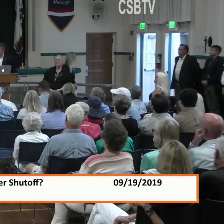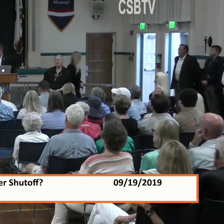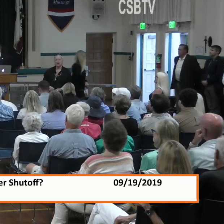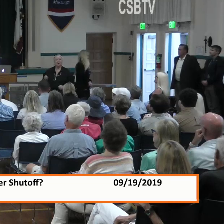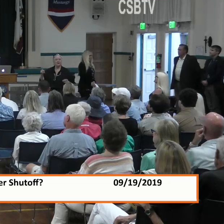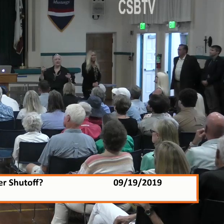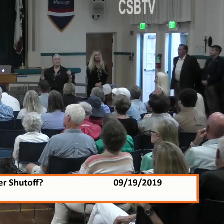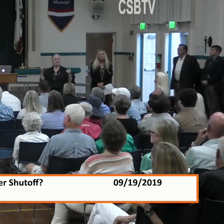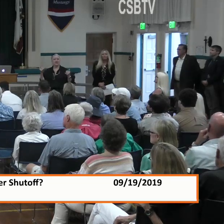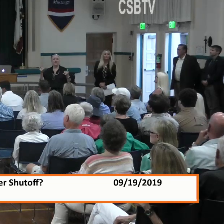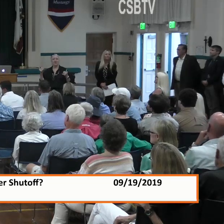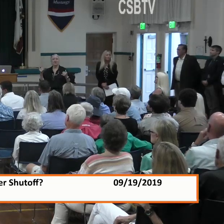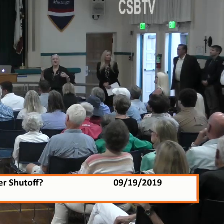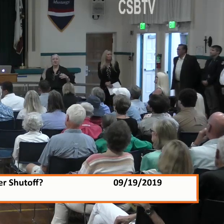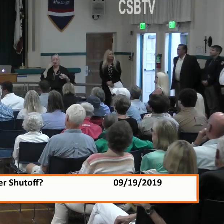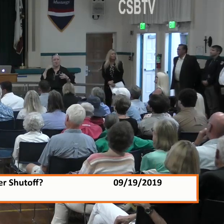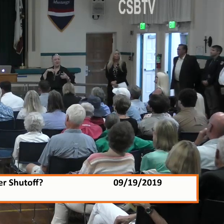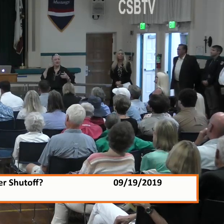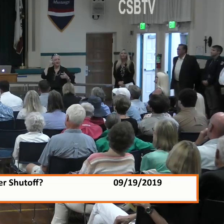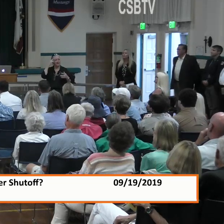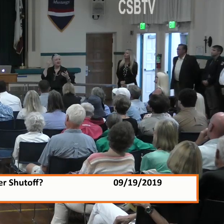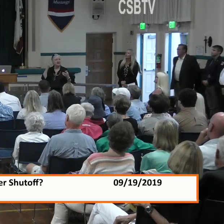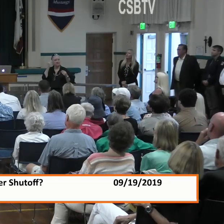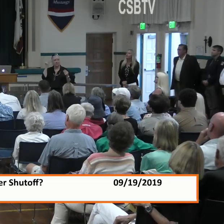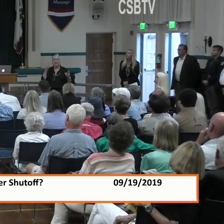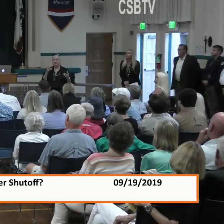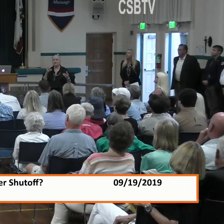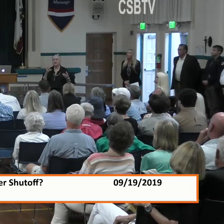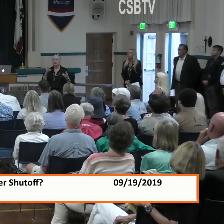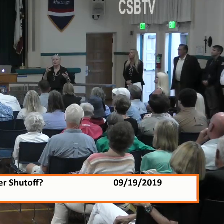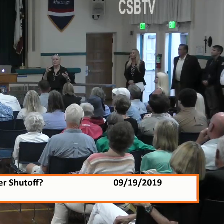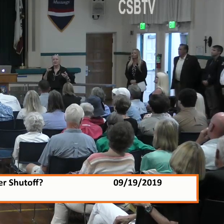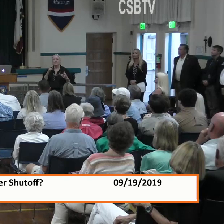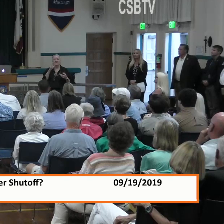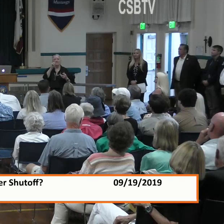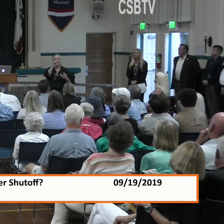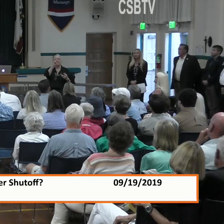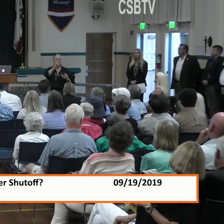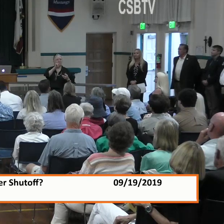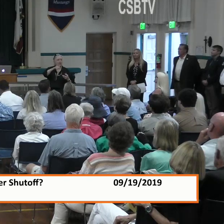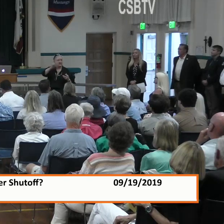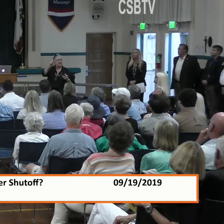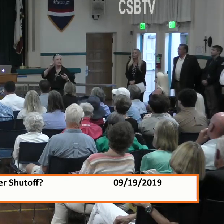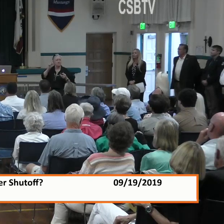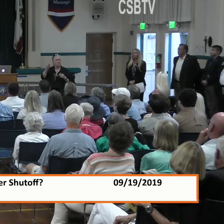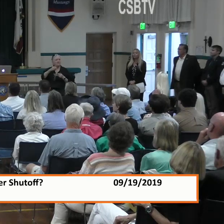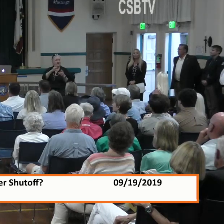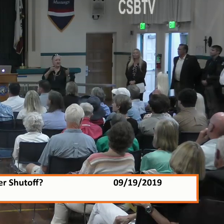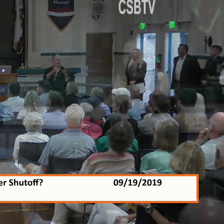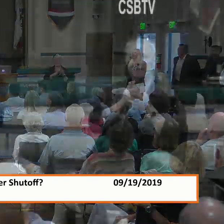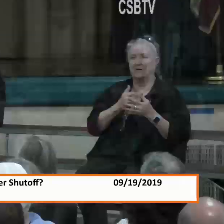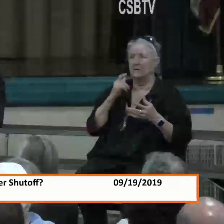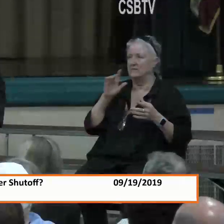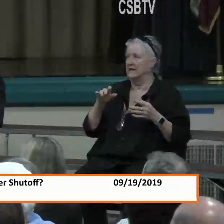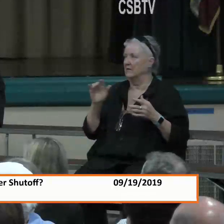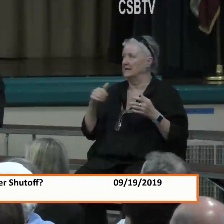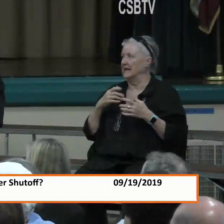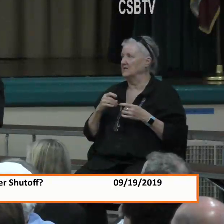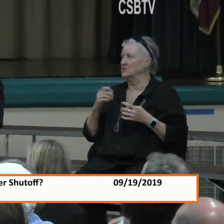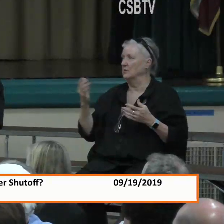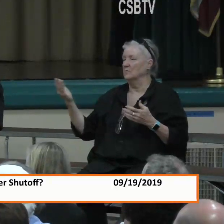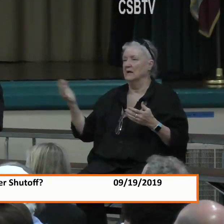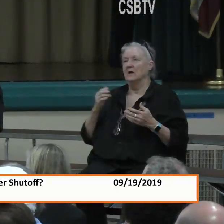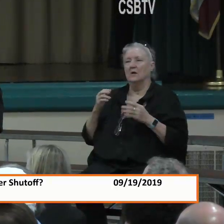Okay. I think that that information that Verizon provided was really helpful. And with that, I'd like to bring up